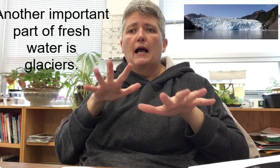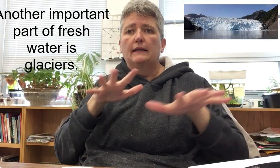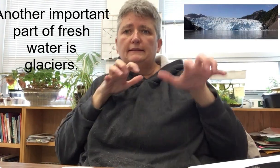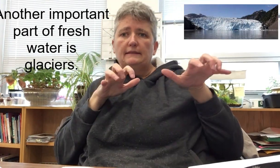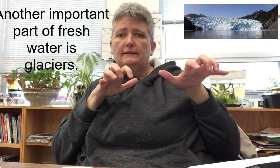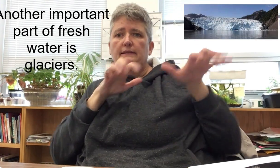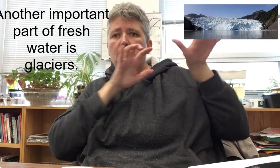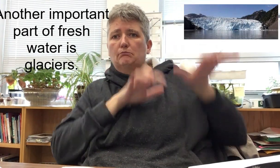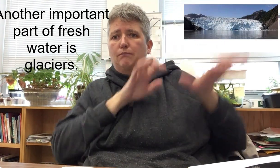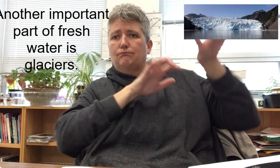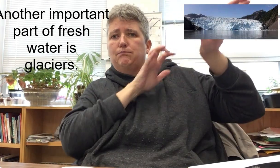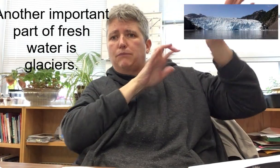fresh water.